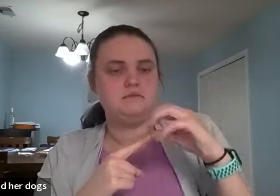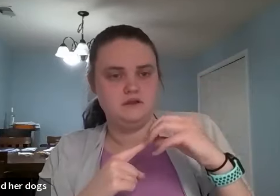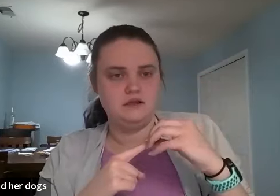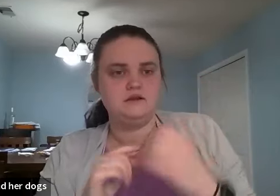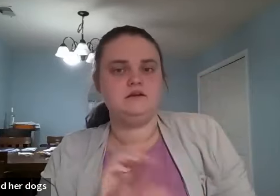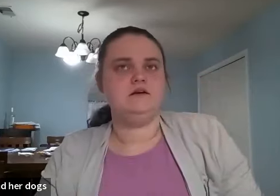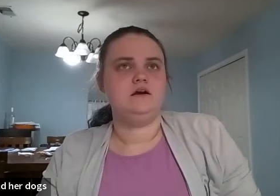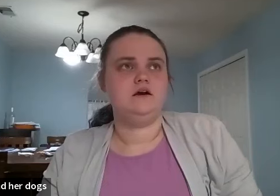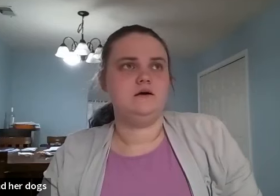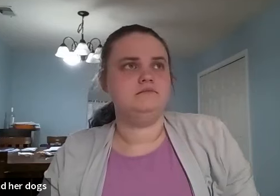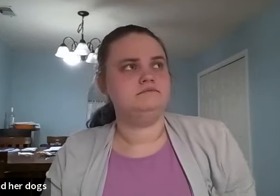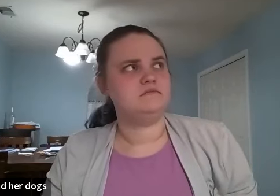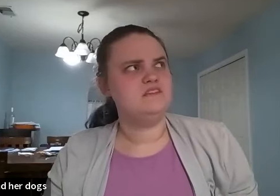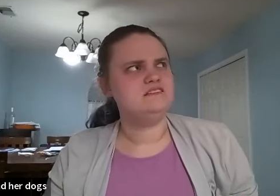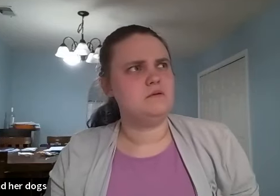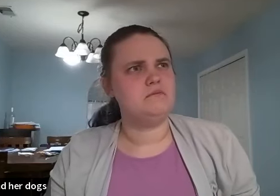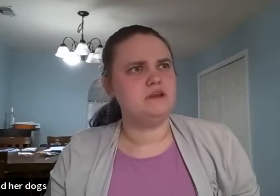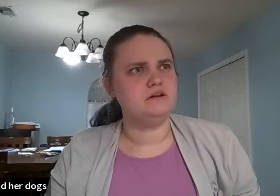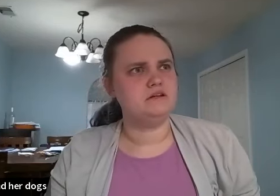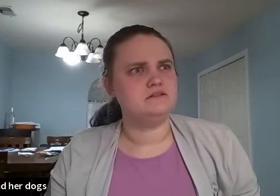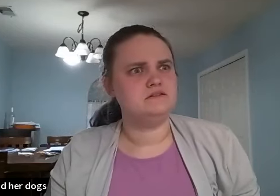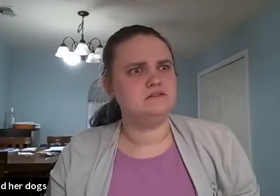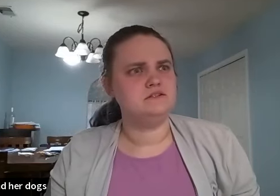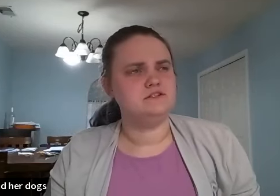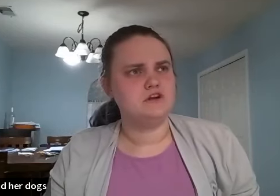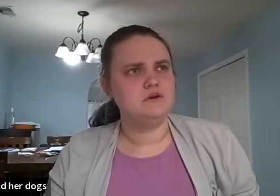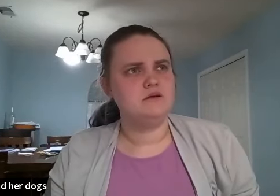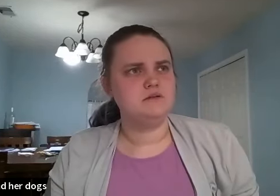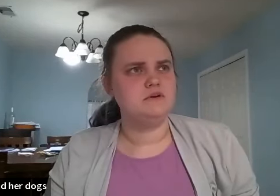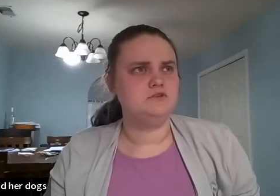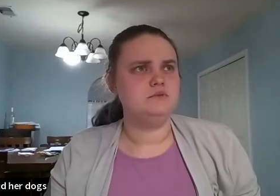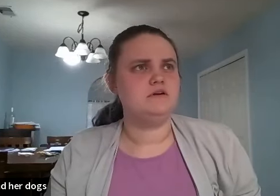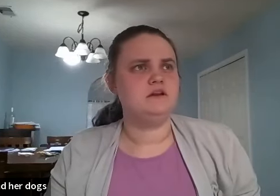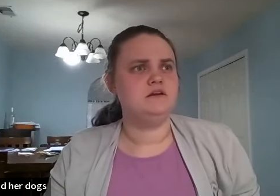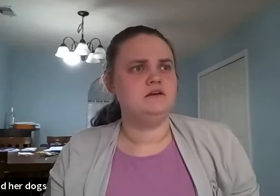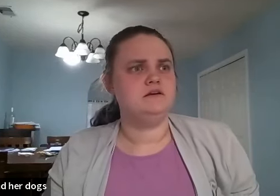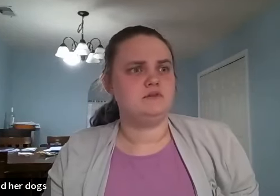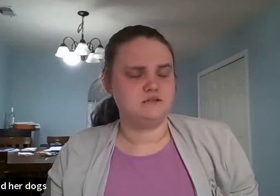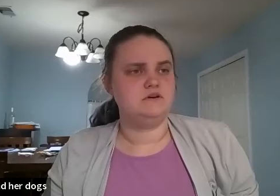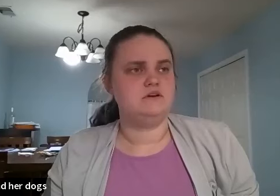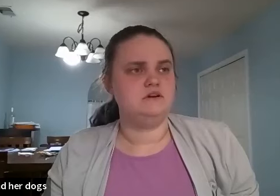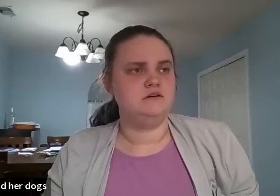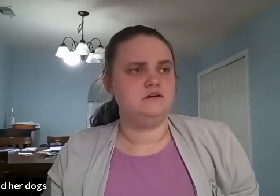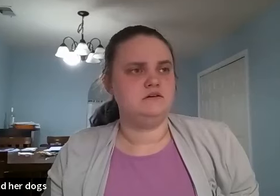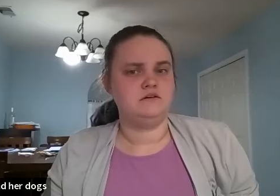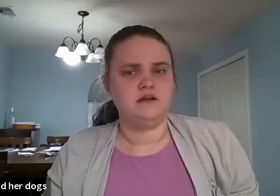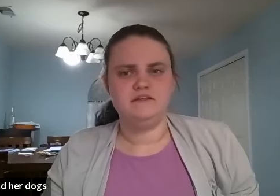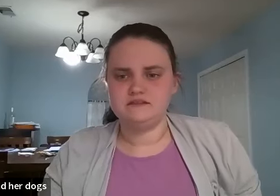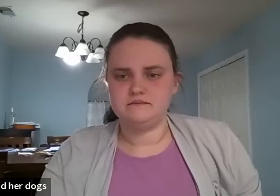blackberry. I think that's all the berries, strawberry, blackberry, blueberry, raspberry. I think that's it.